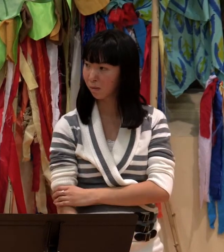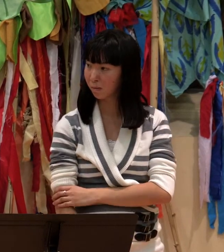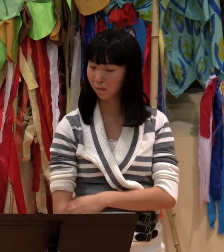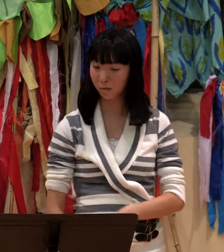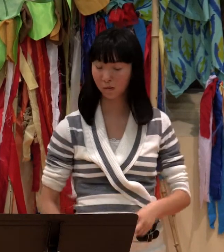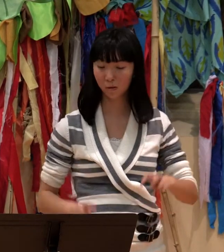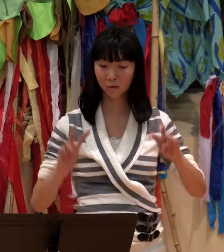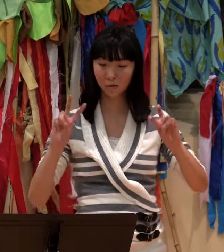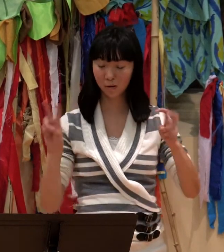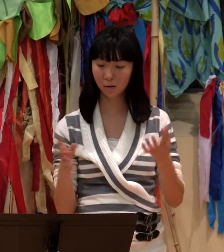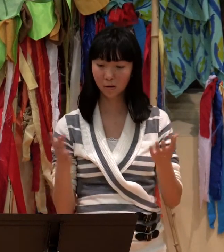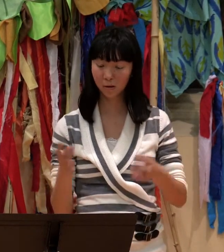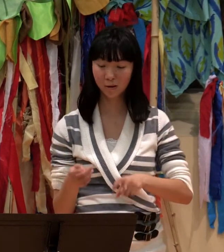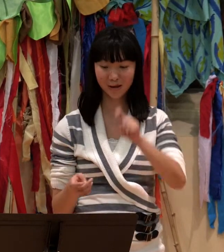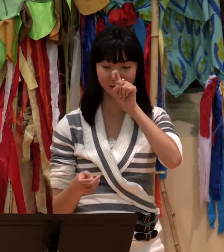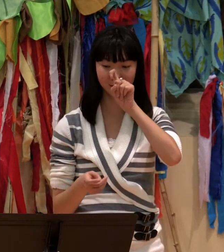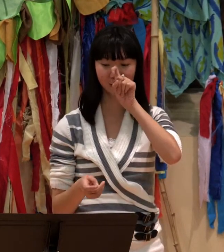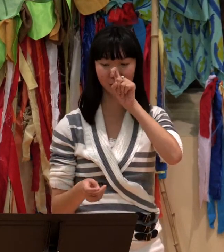is a haiku.